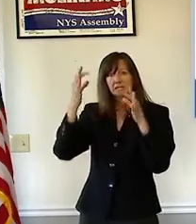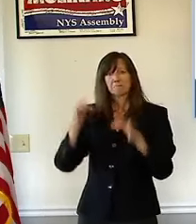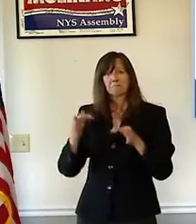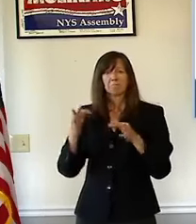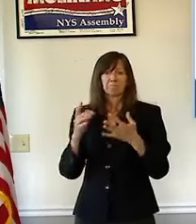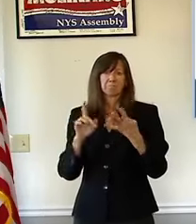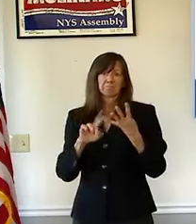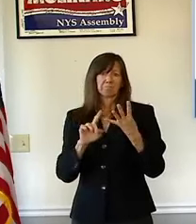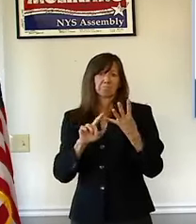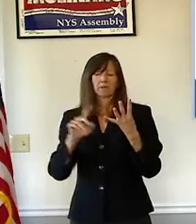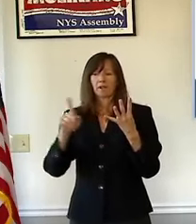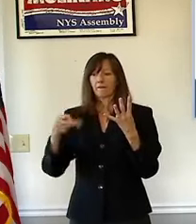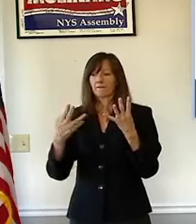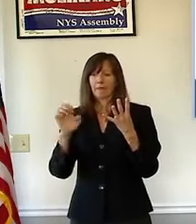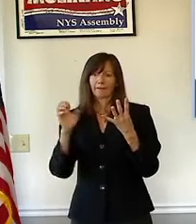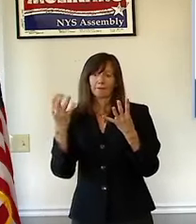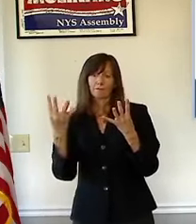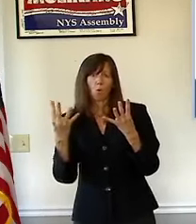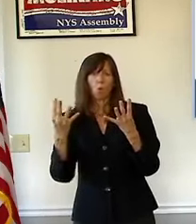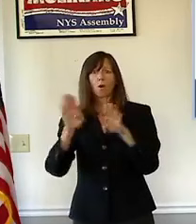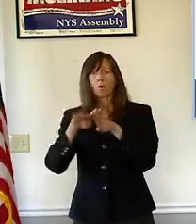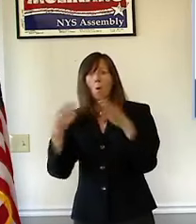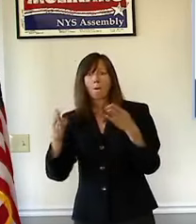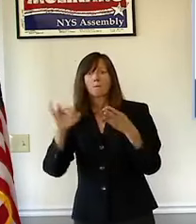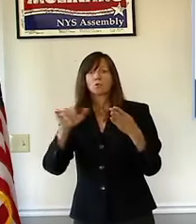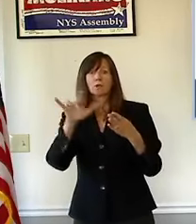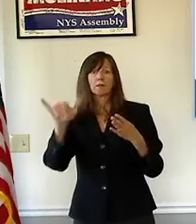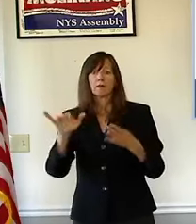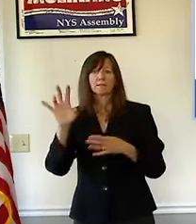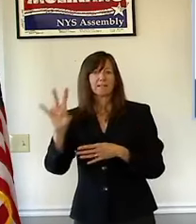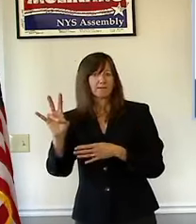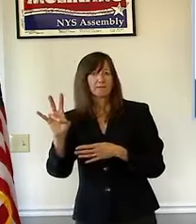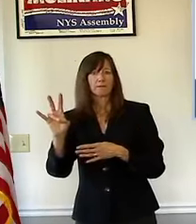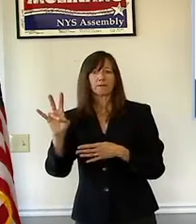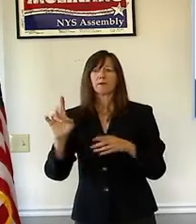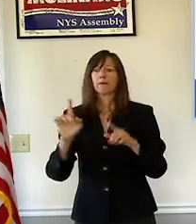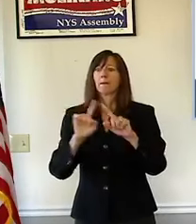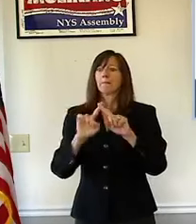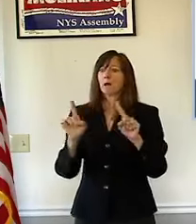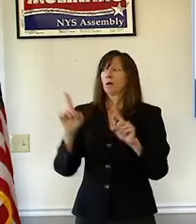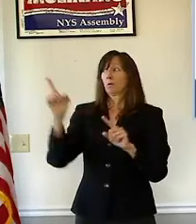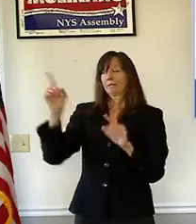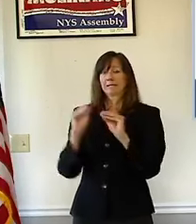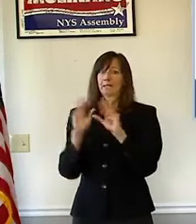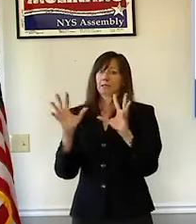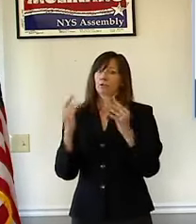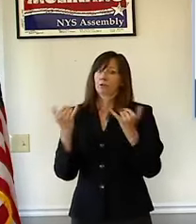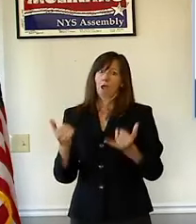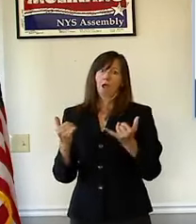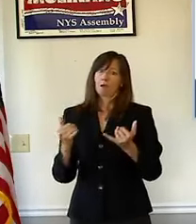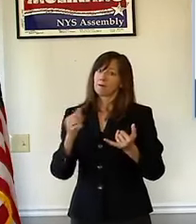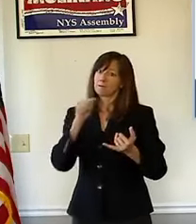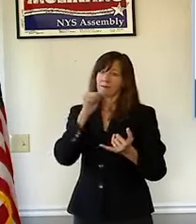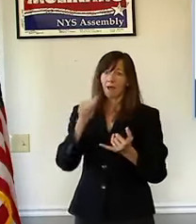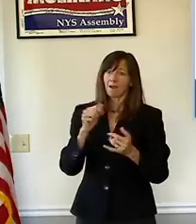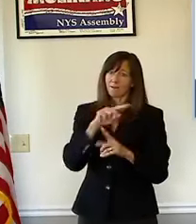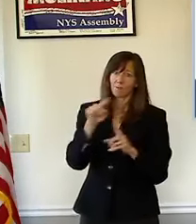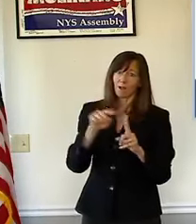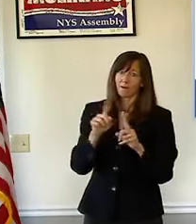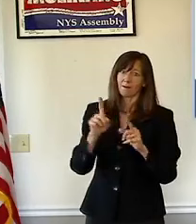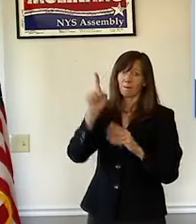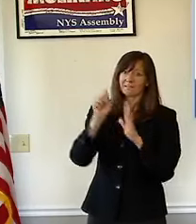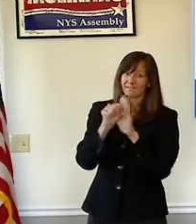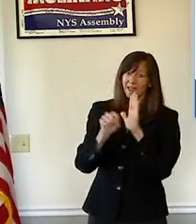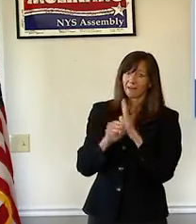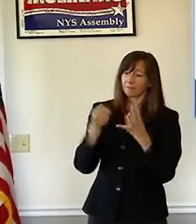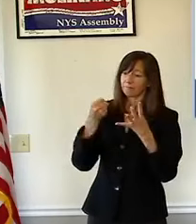four. But it was clear that they would not open when upstate hits phase four. So we're going to continue to monitor that. We're going to be back with you again next,